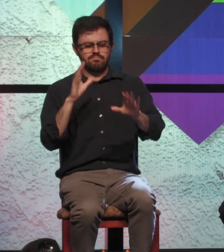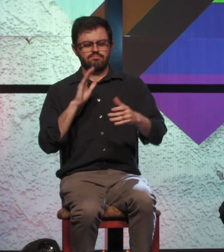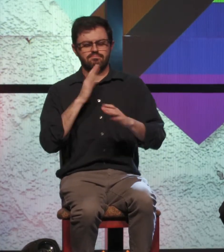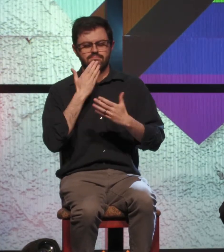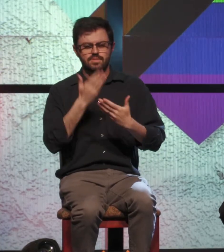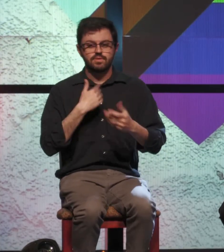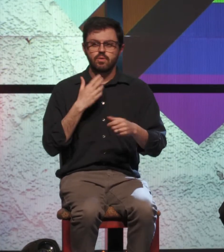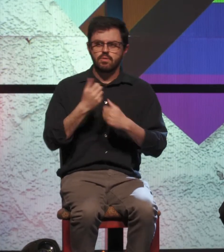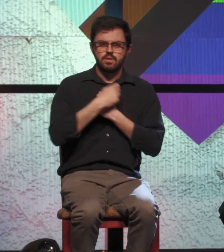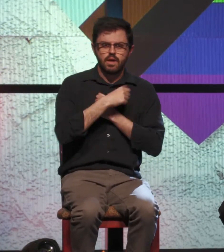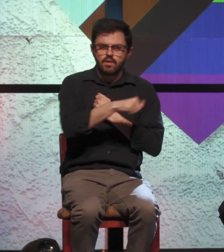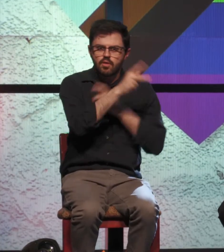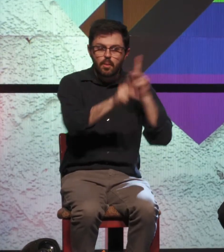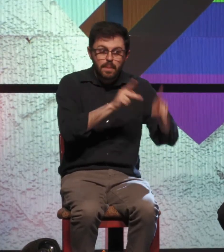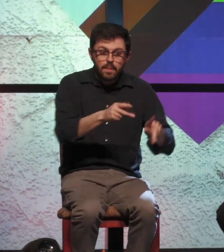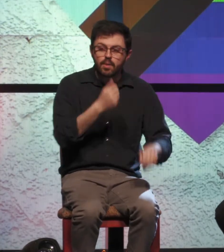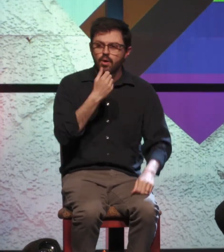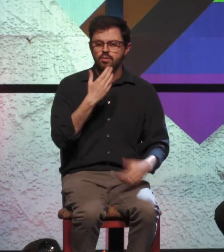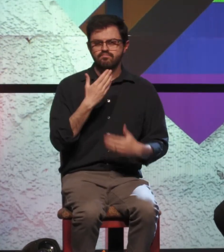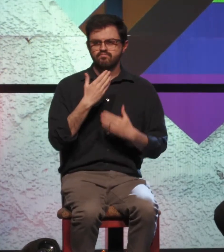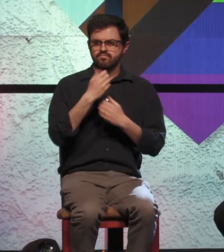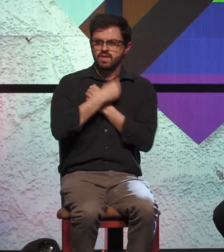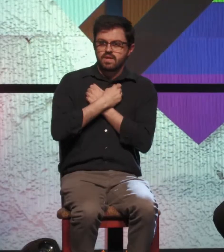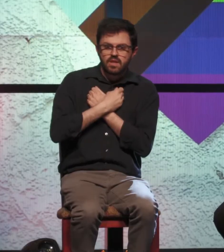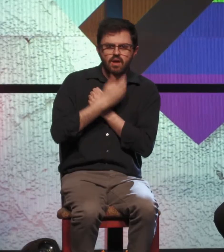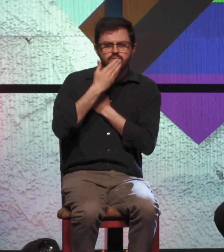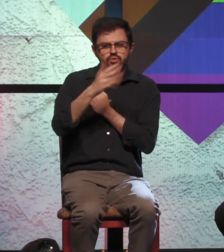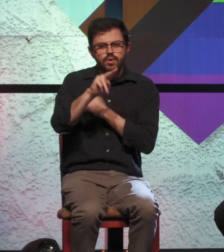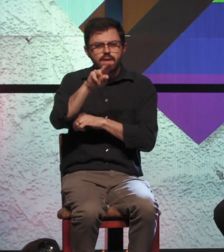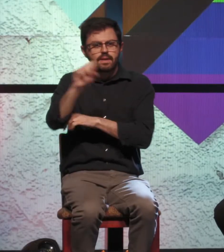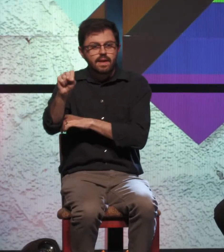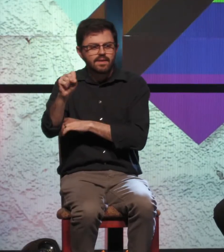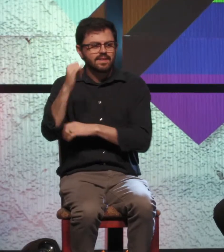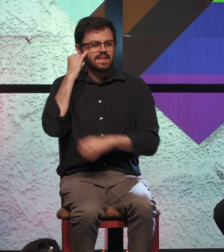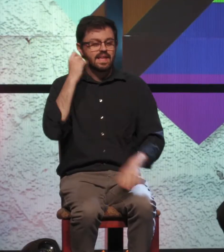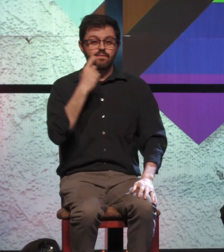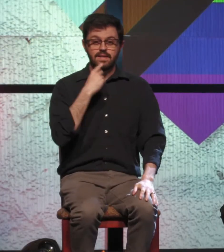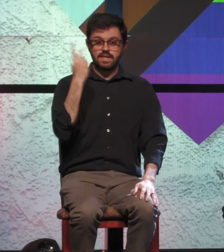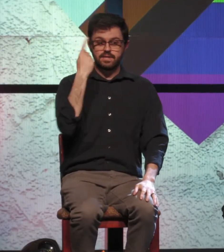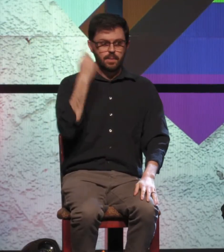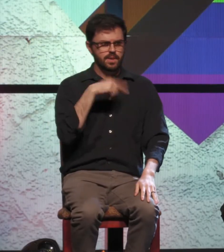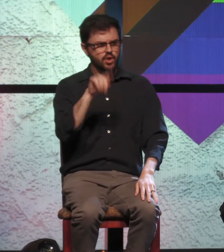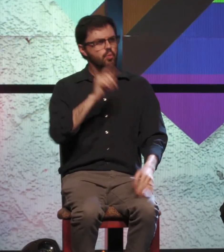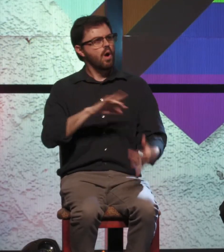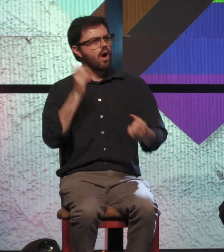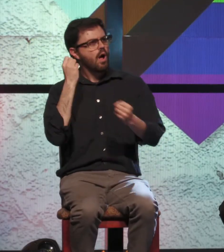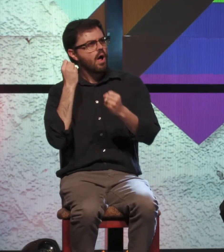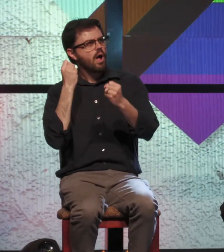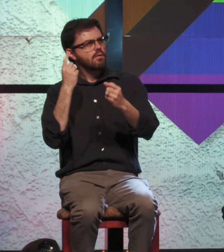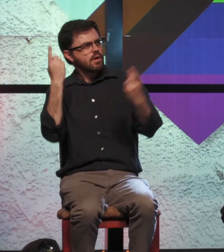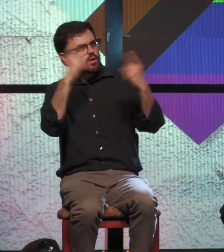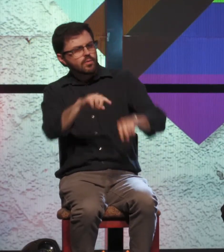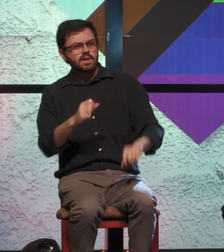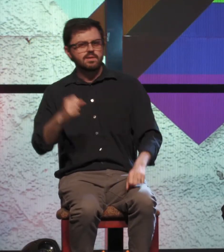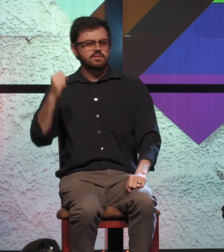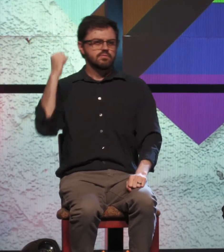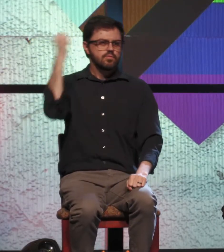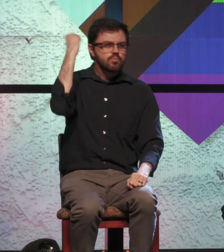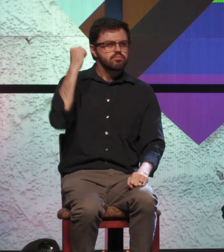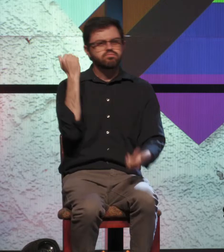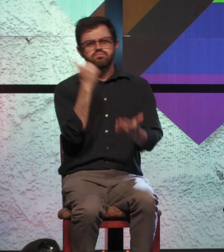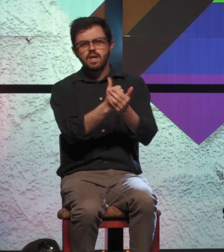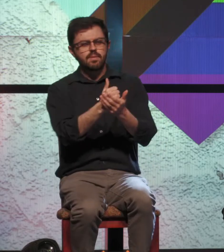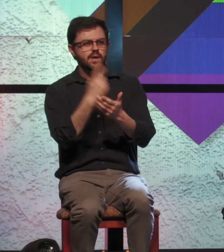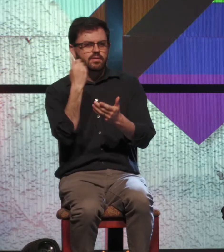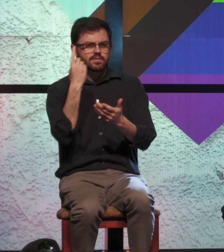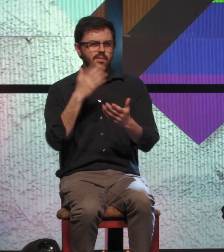others, love goodness. How about if I say something that kind of makes sense to you, you give me a what, or an amen, or a hell yeah, whatever, okay? That